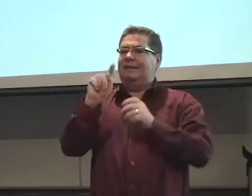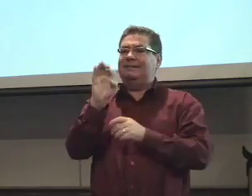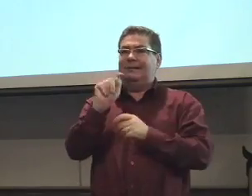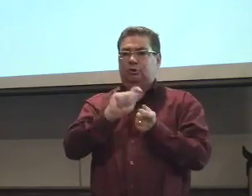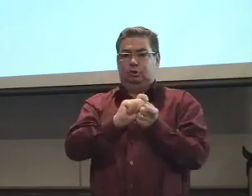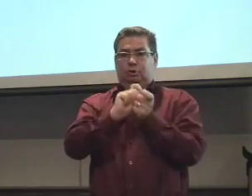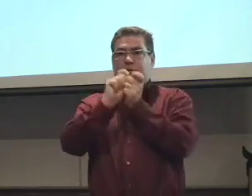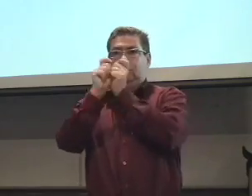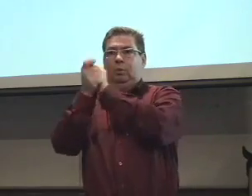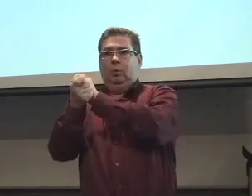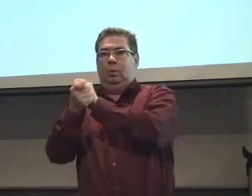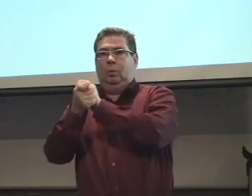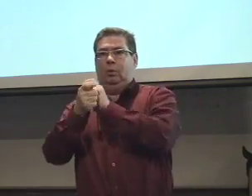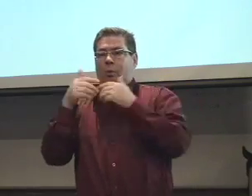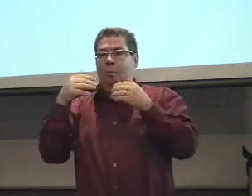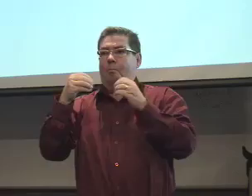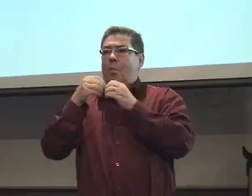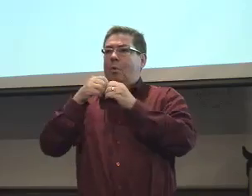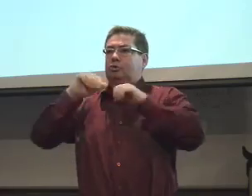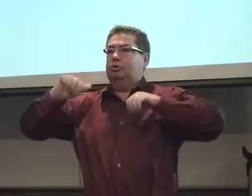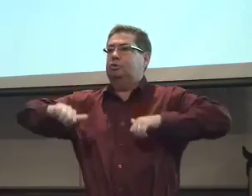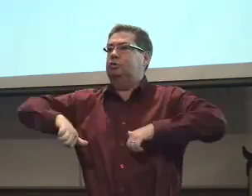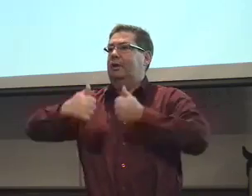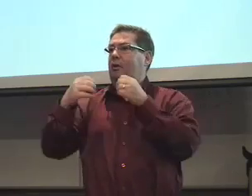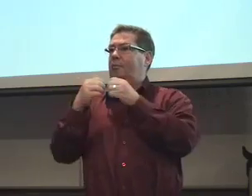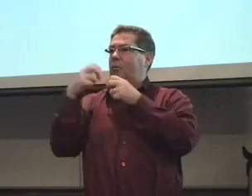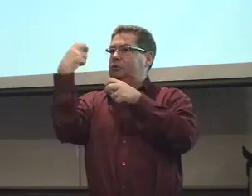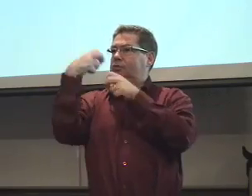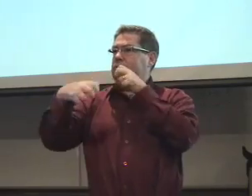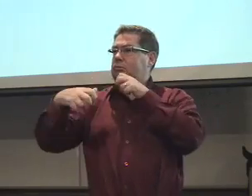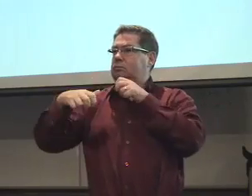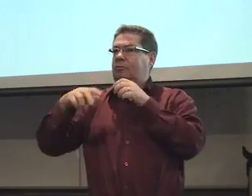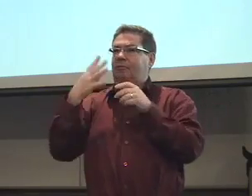how quickly it gets more difficult. And we're going to look at that. So just 4 basic areas.